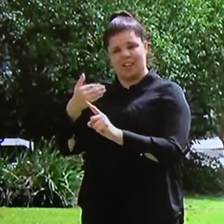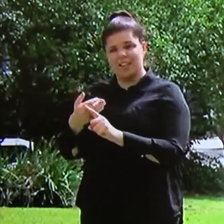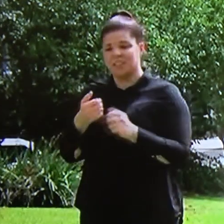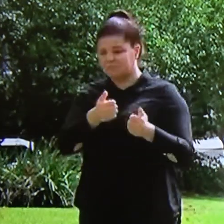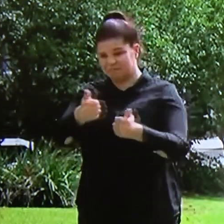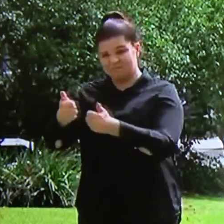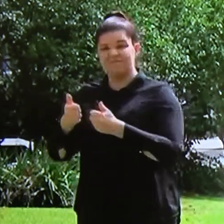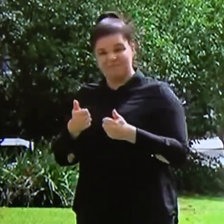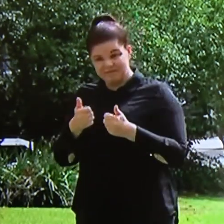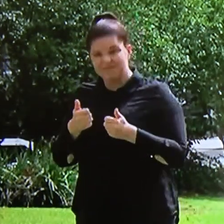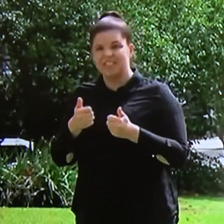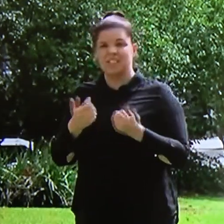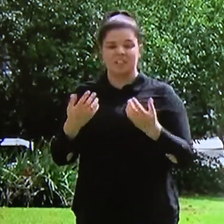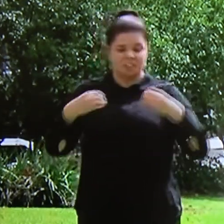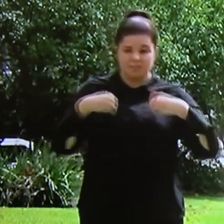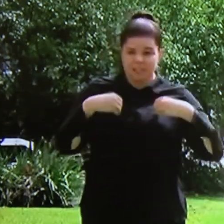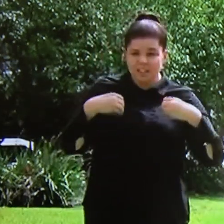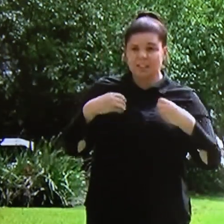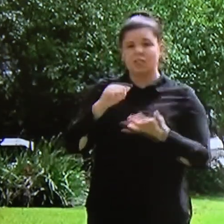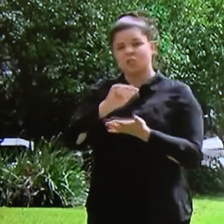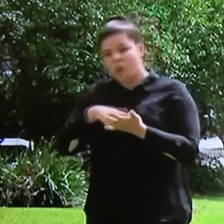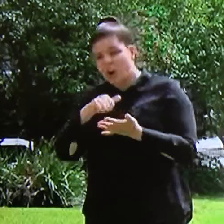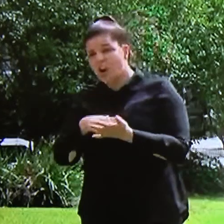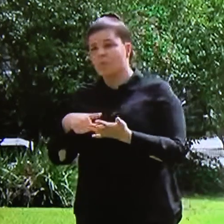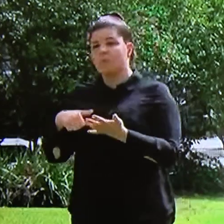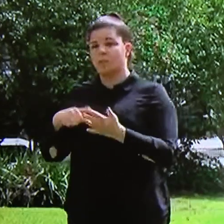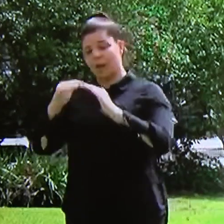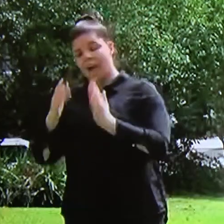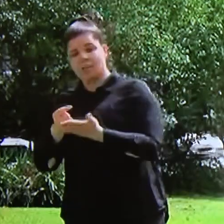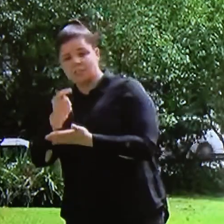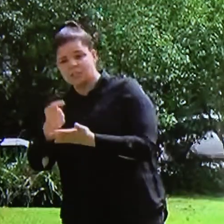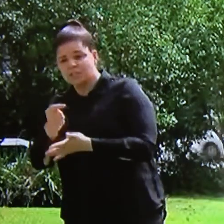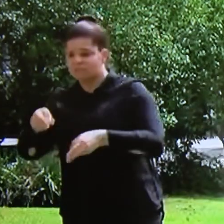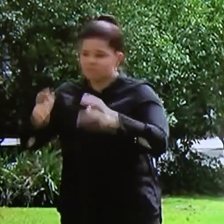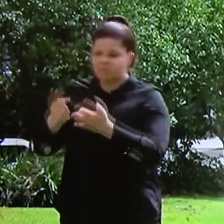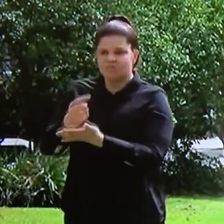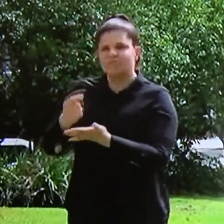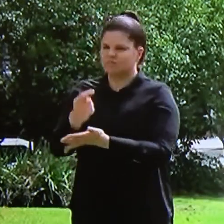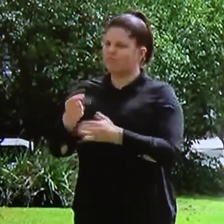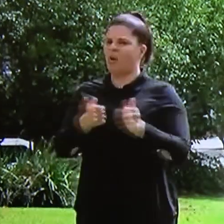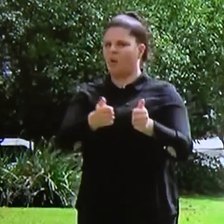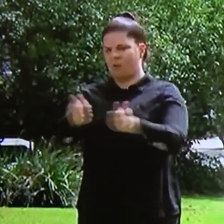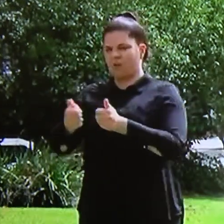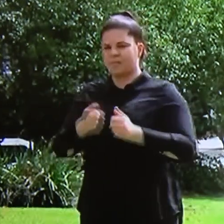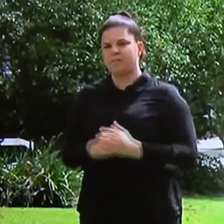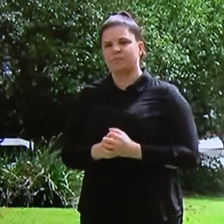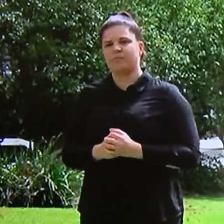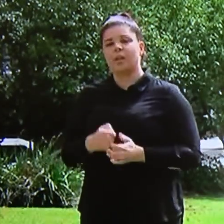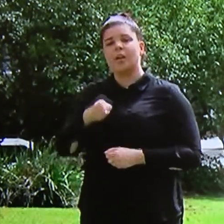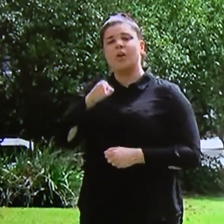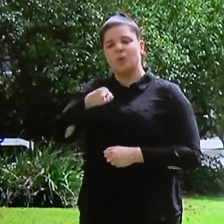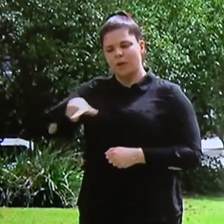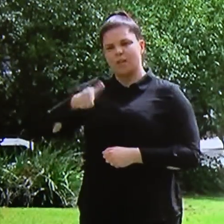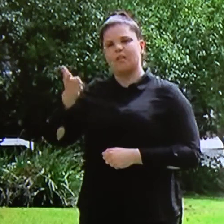commercial, retail and residential level. The reality is, the more that a landlord looks after